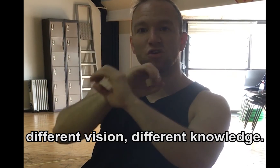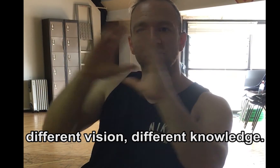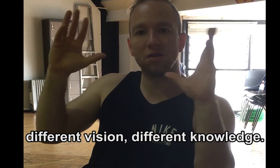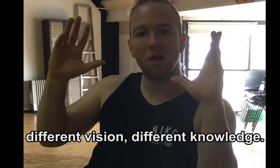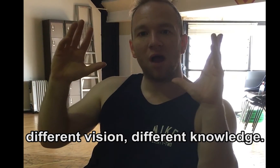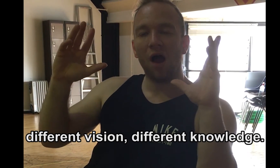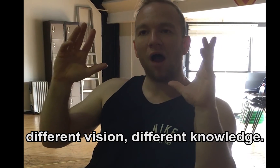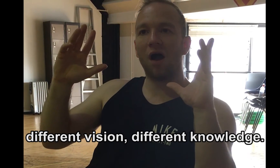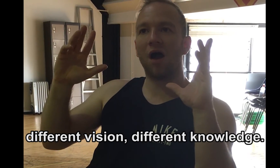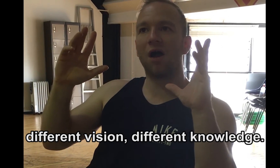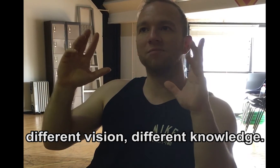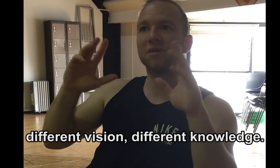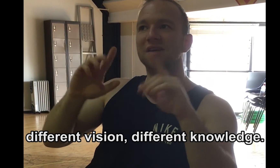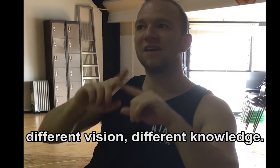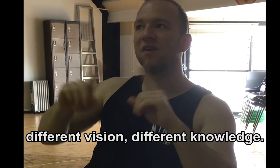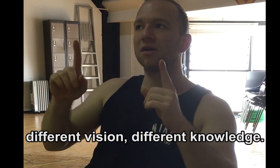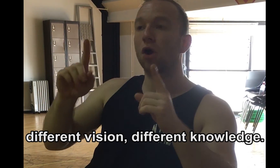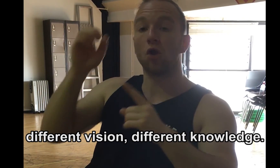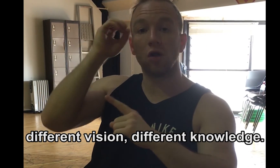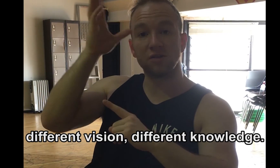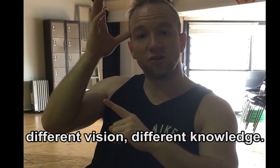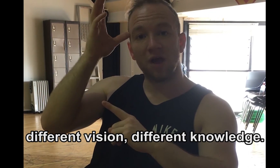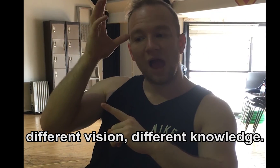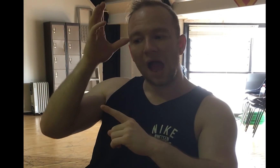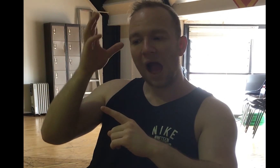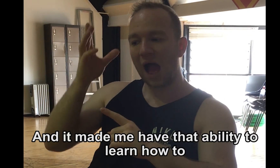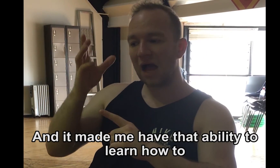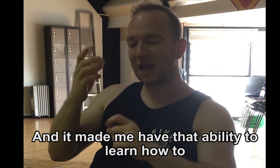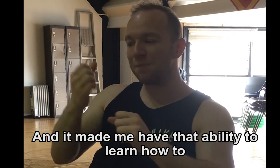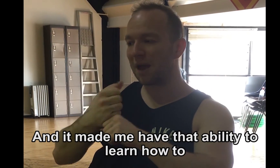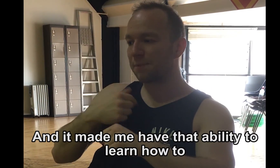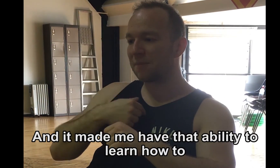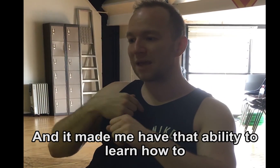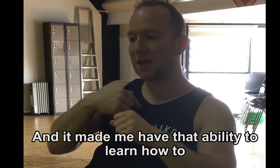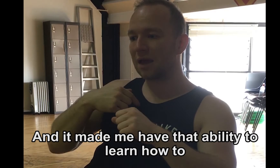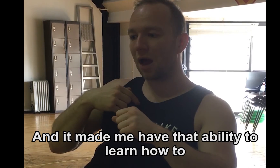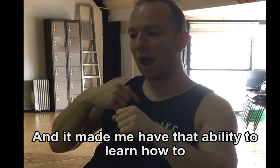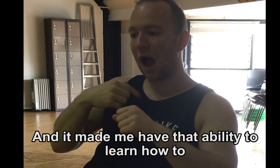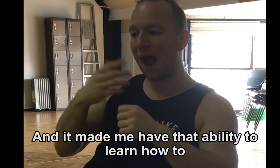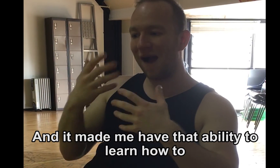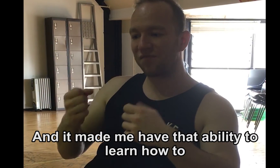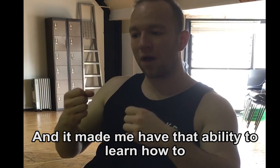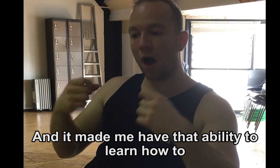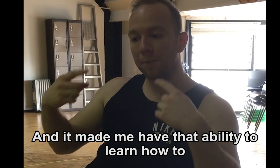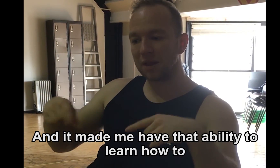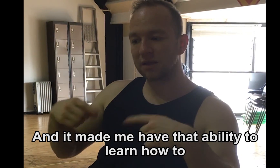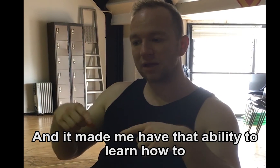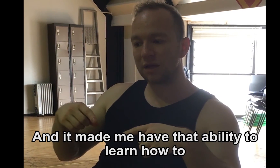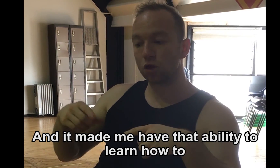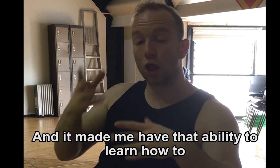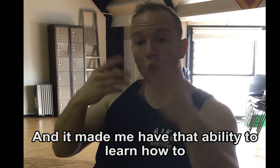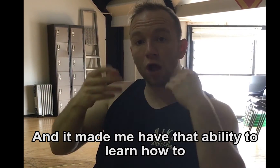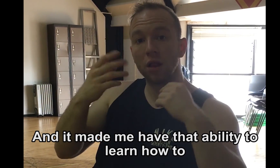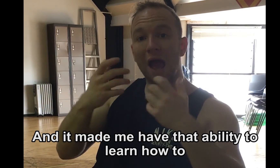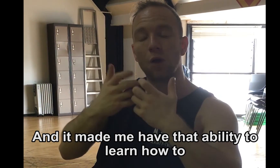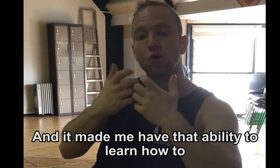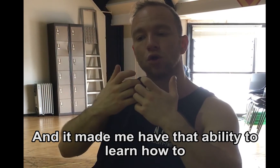vision, different knowledge, and it makes me have the ability to learn how